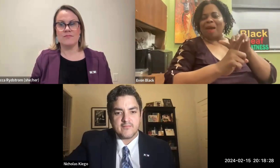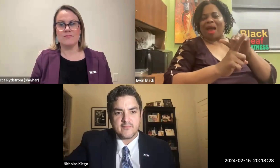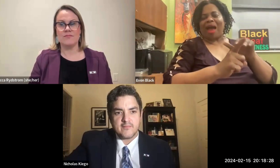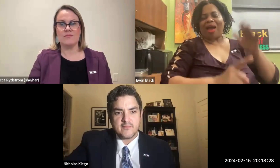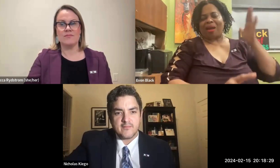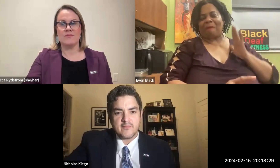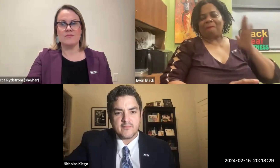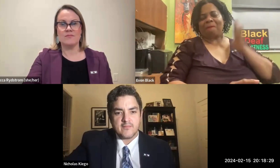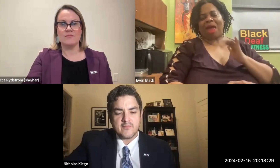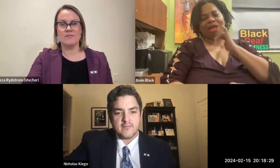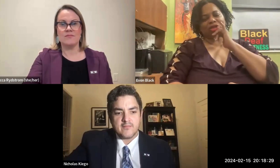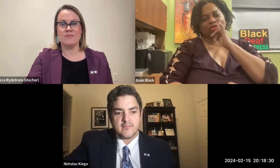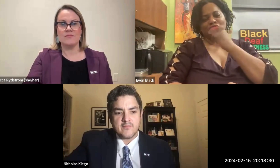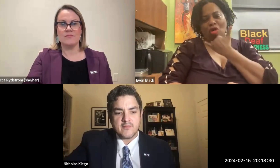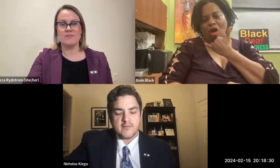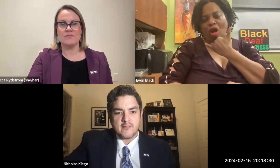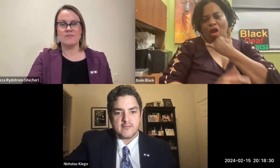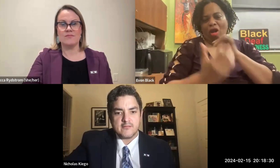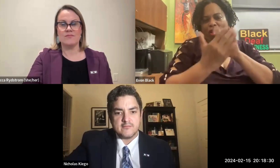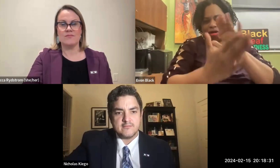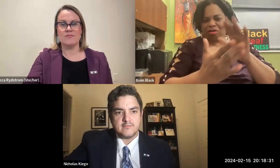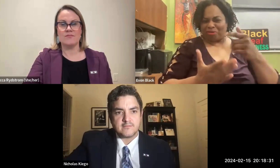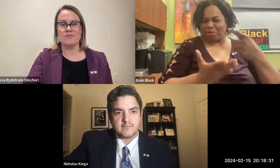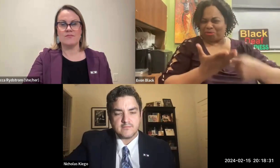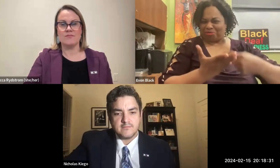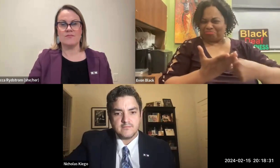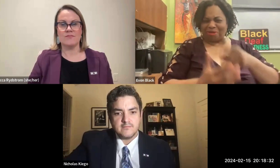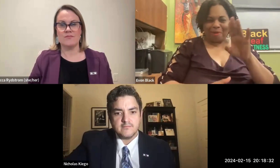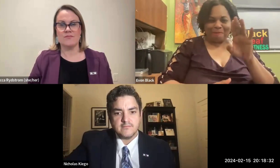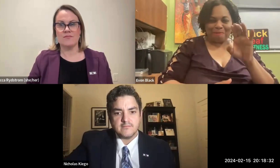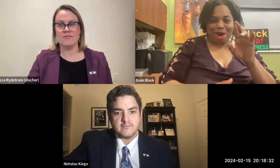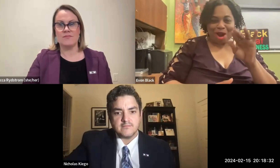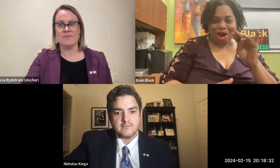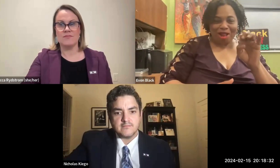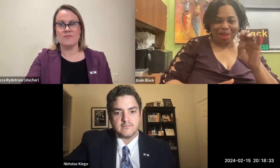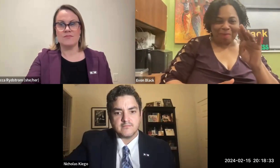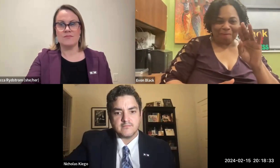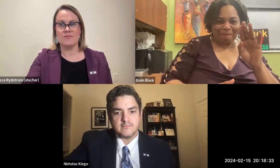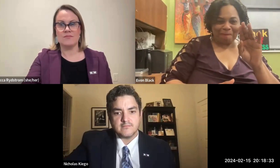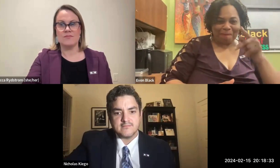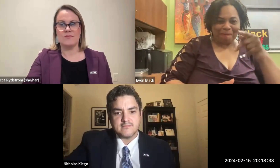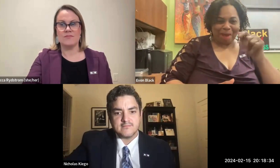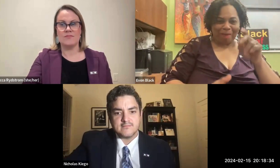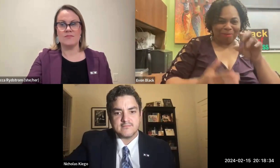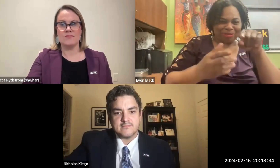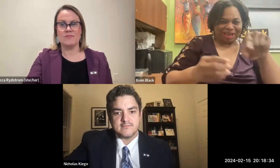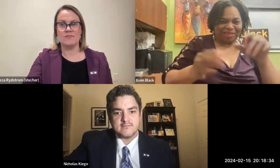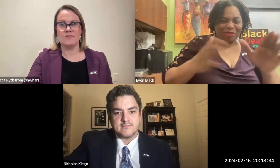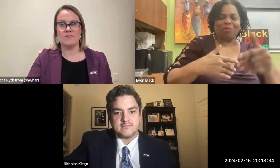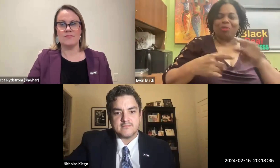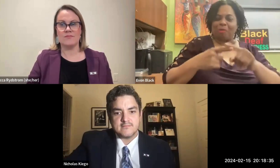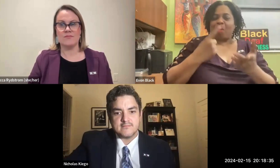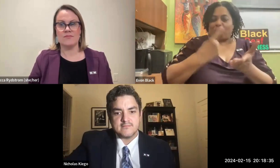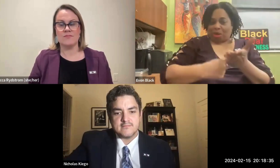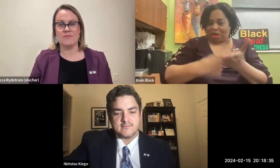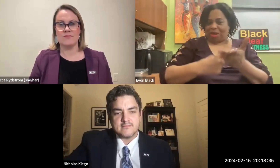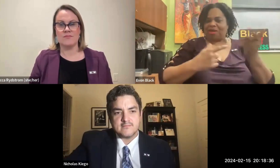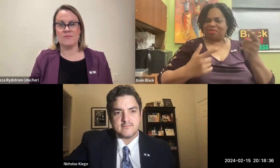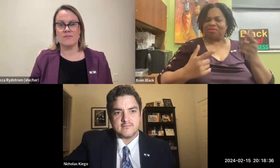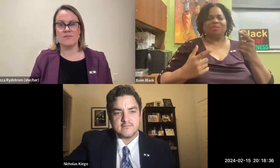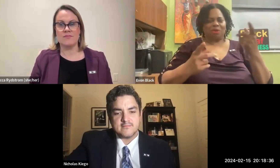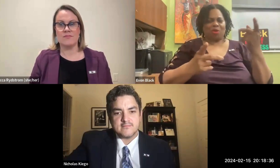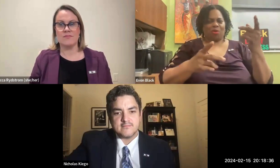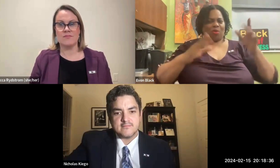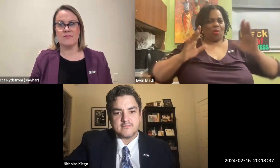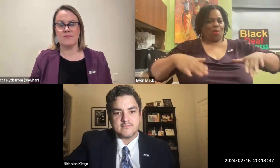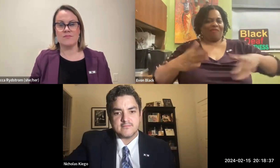a little bit. And what we want to do is to keep it, because we want to, of course, remember these past wrongs. I see Bernie